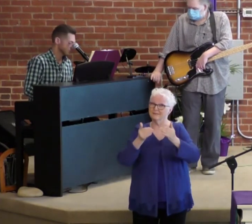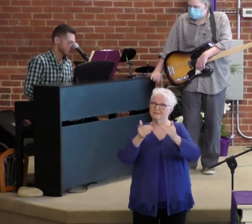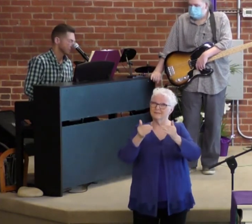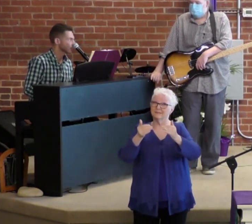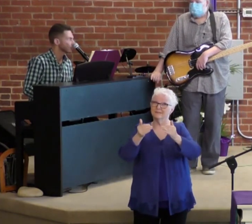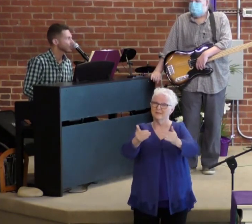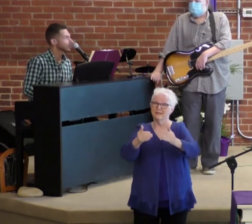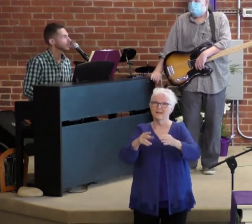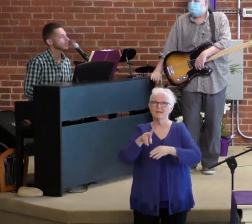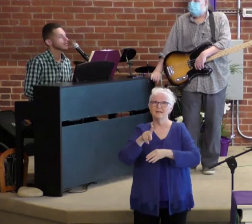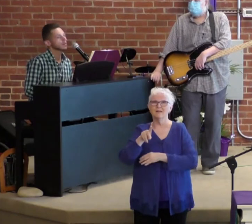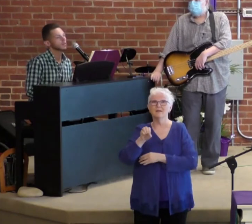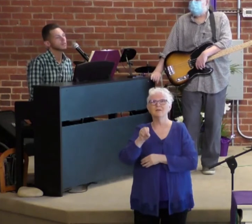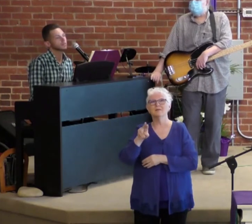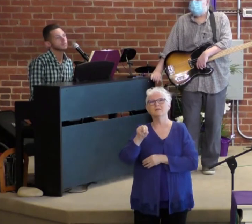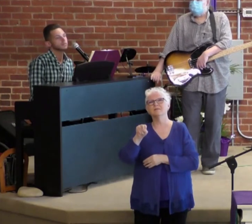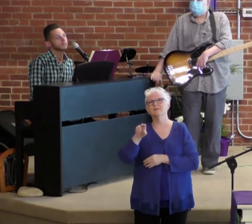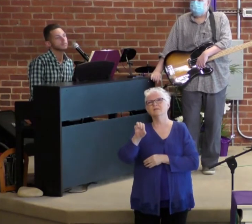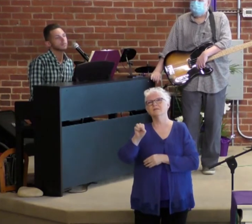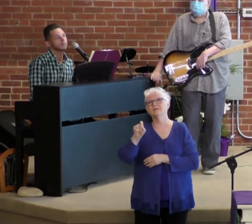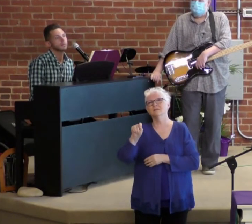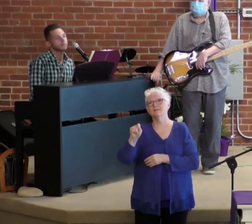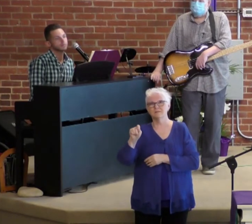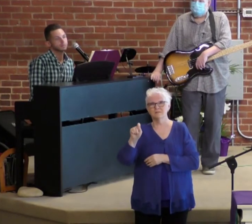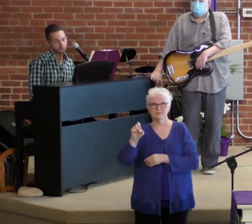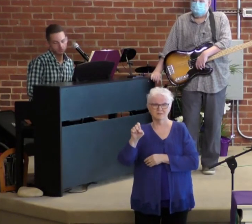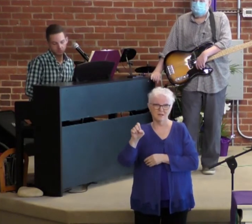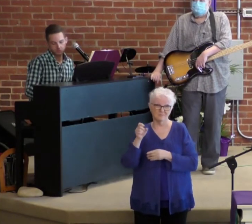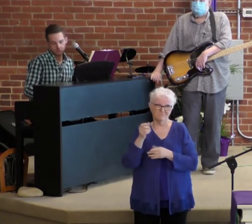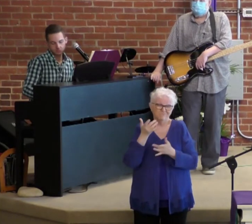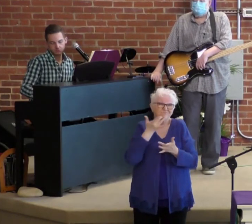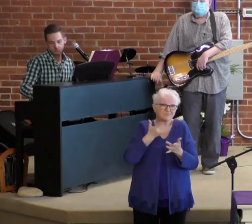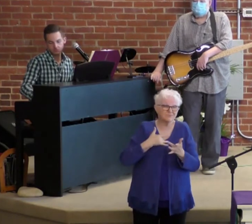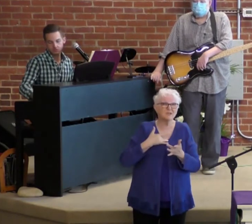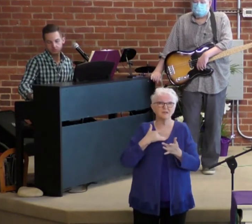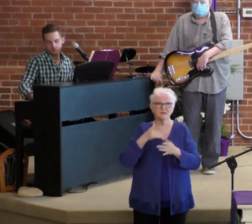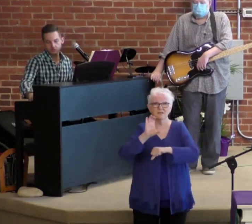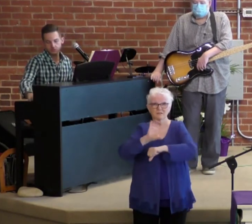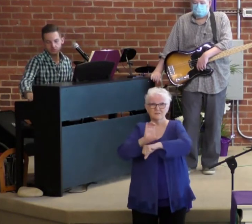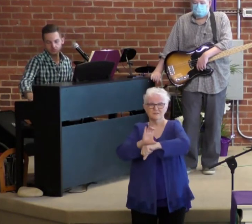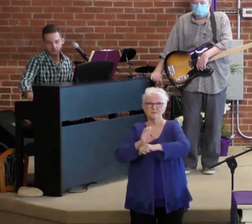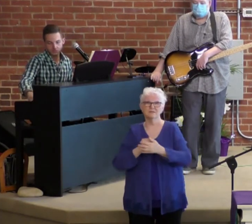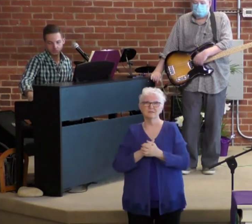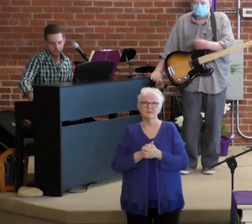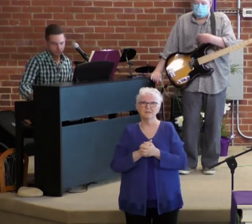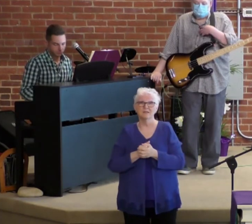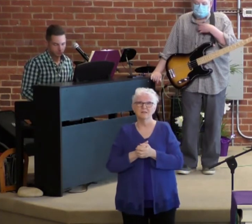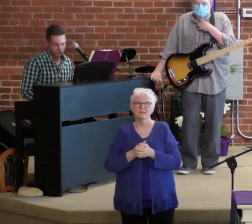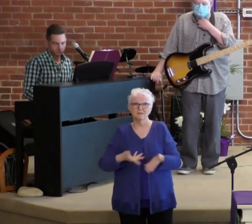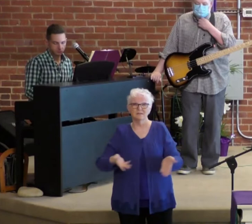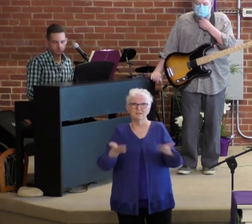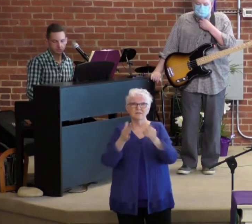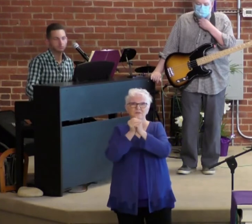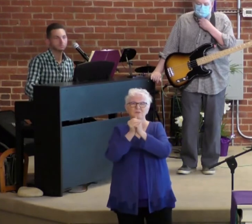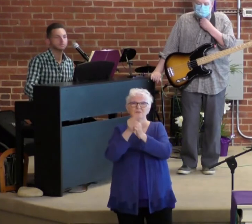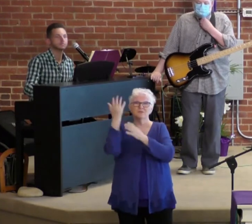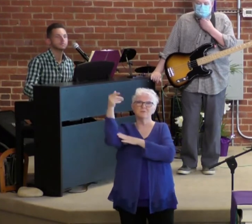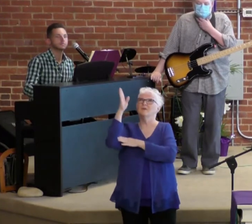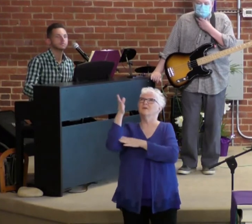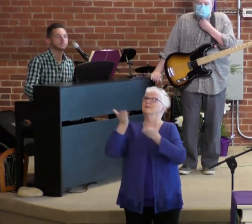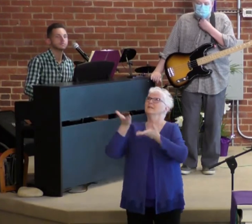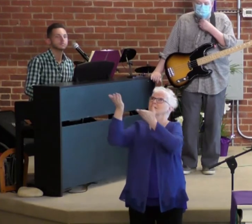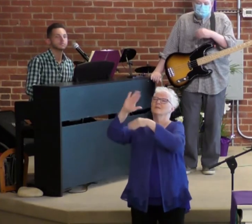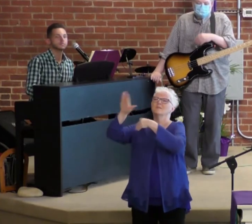into Pentecost, which is the birthday of the church. So we're here to just worship God and to give God all the